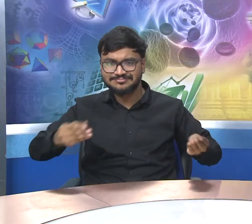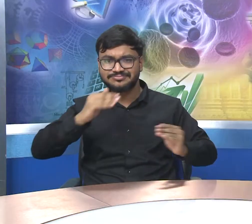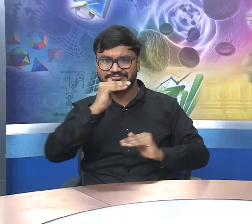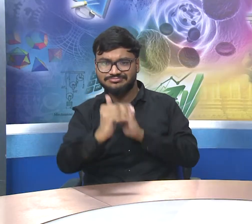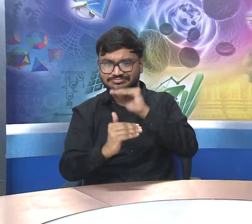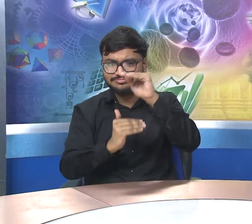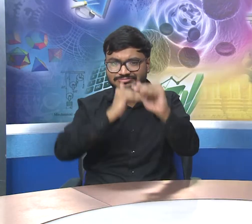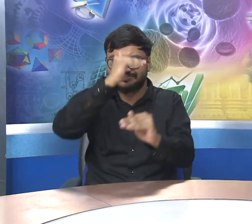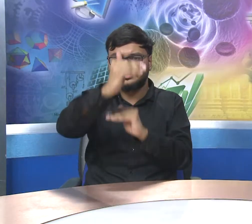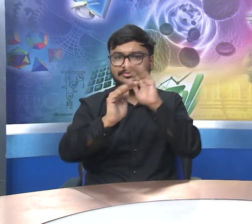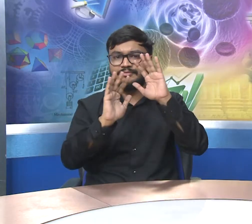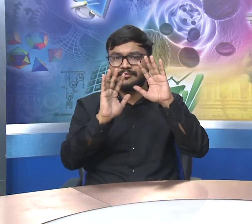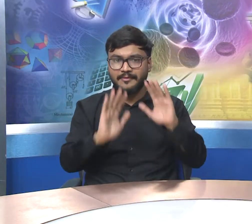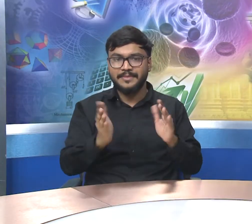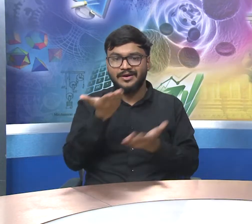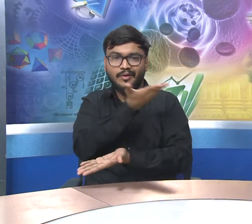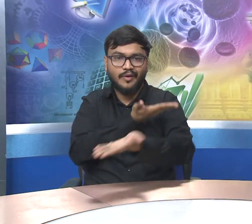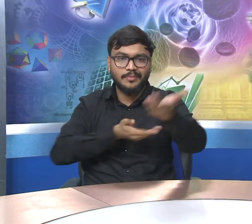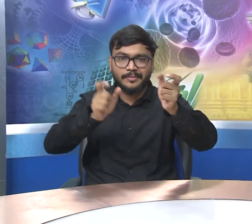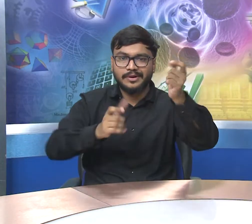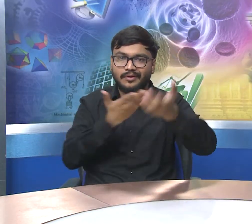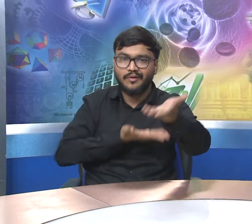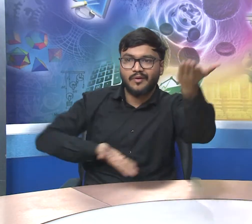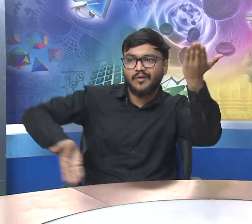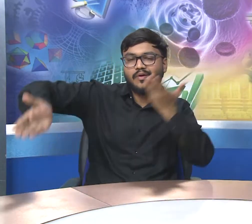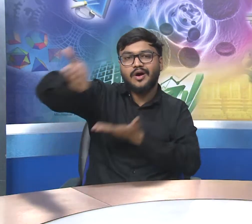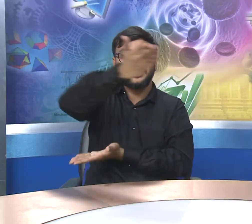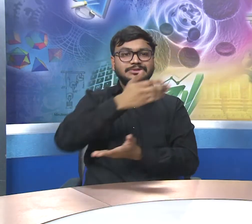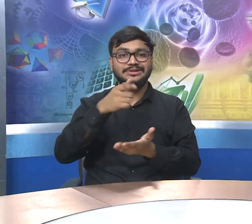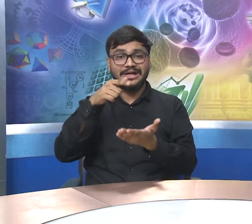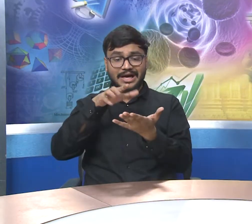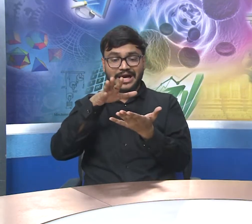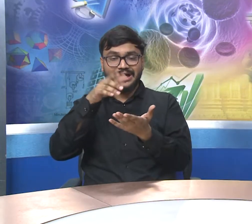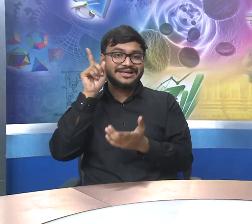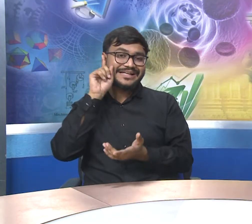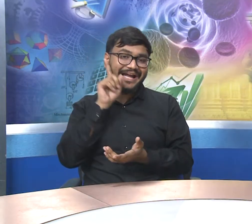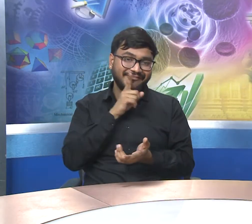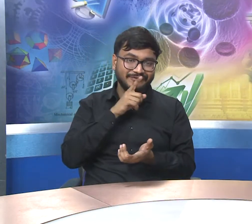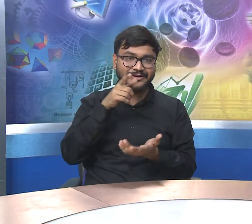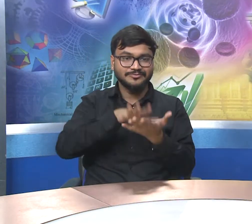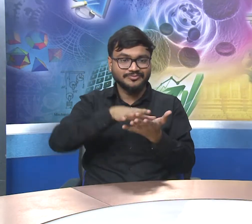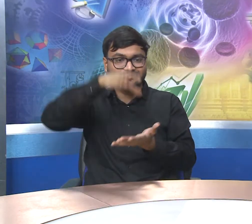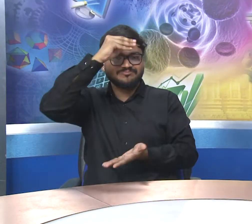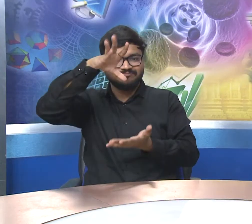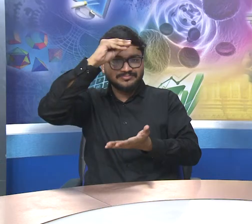and it will be developed for use by learners with hearing impairment.